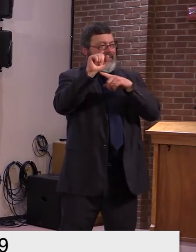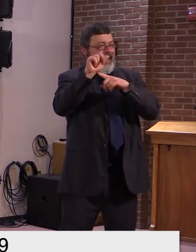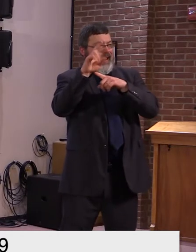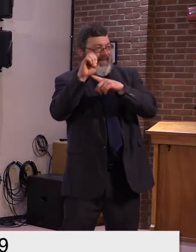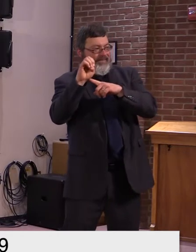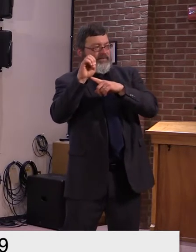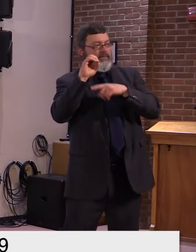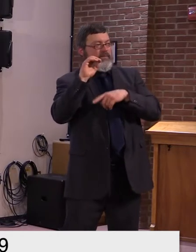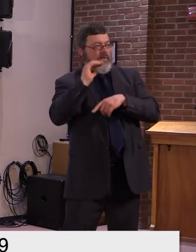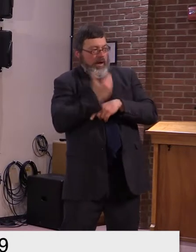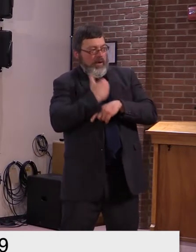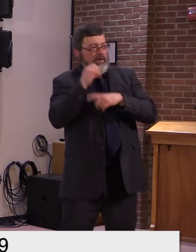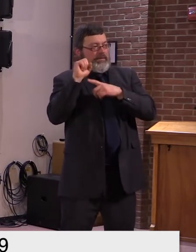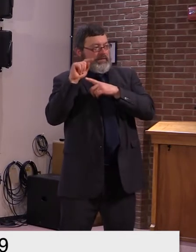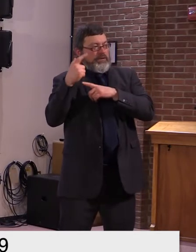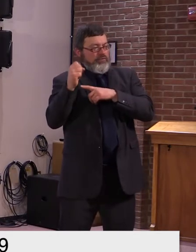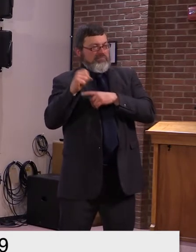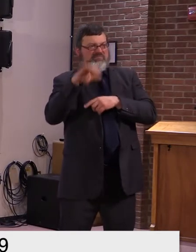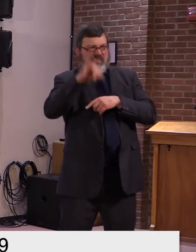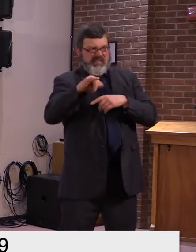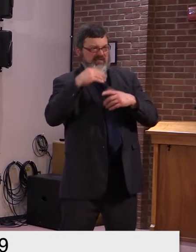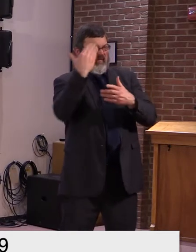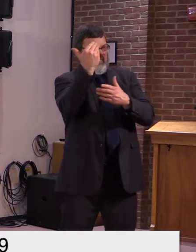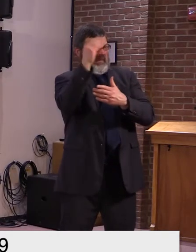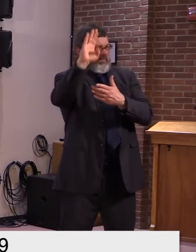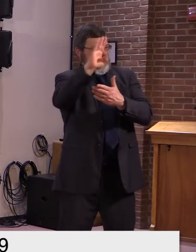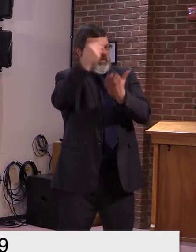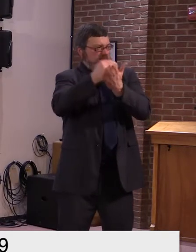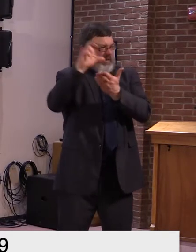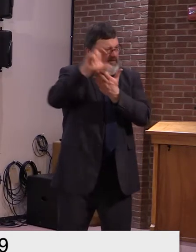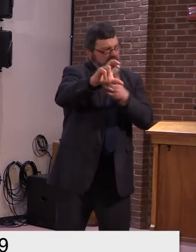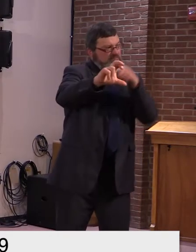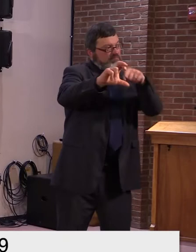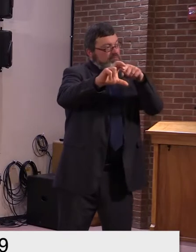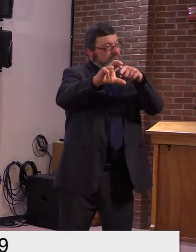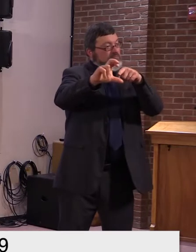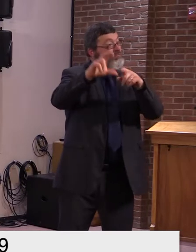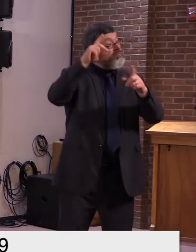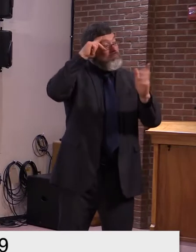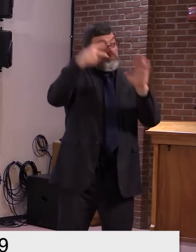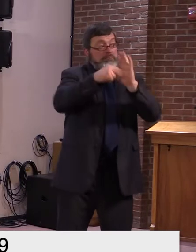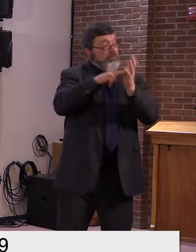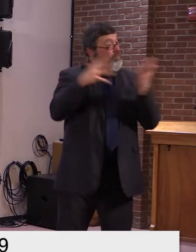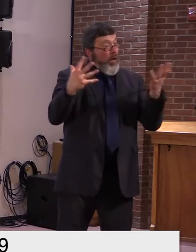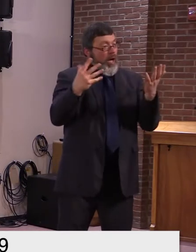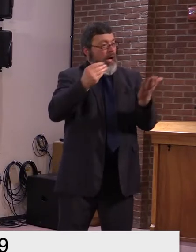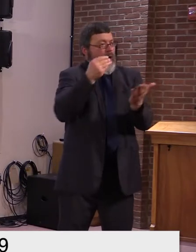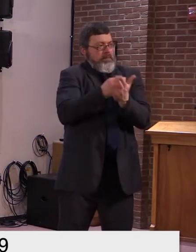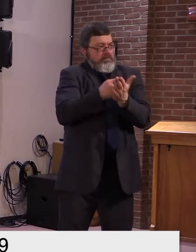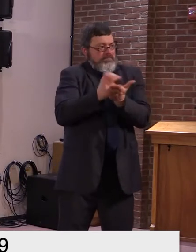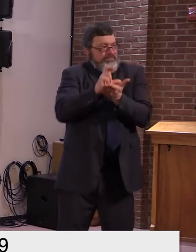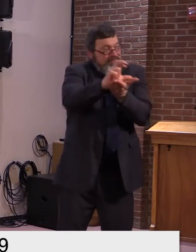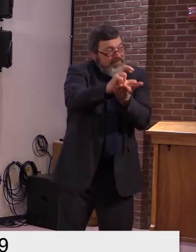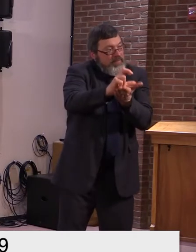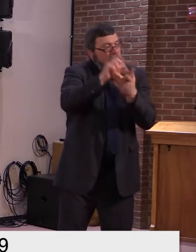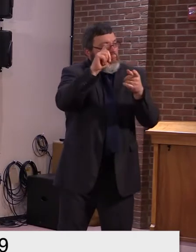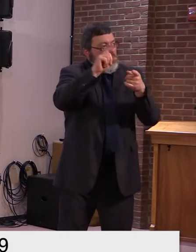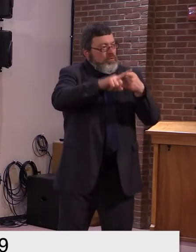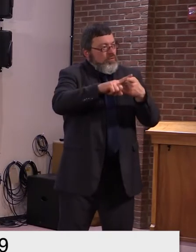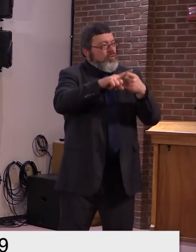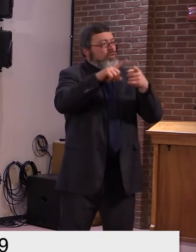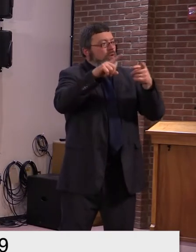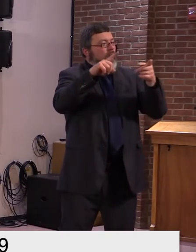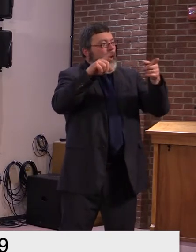in my legislation, to essentially provide financial assistance to independent venues